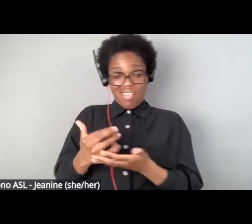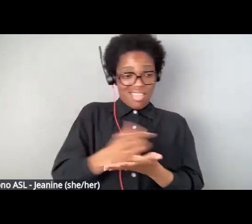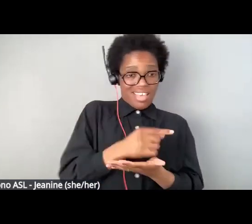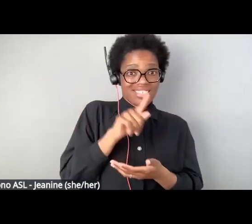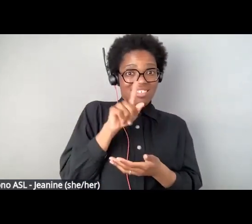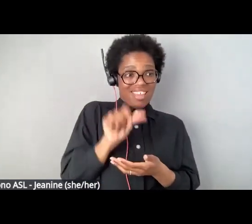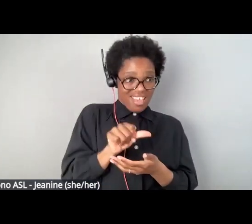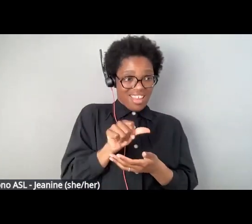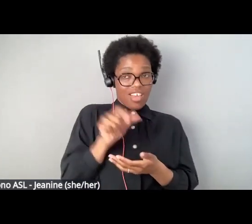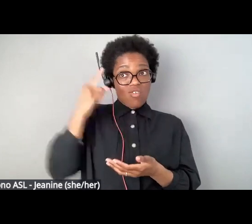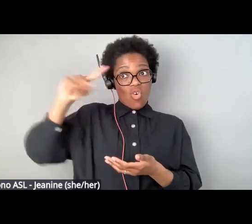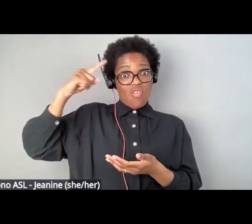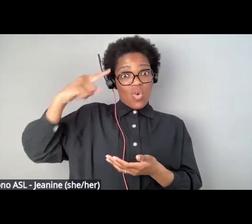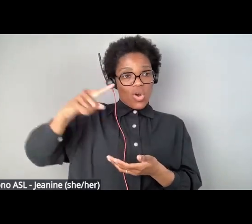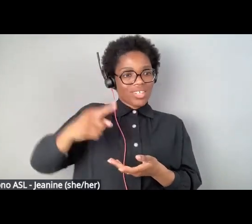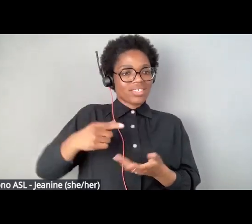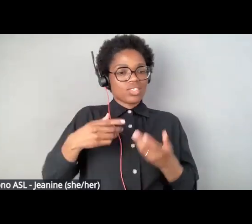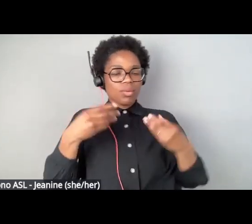Macs.